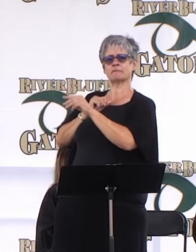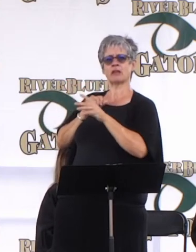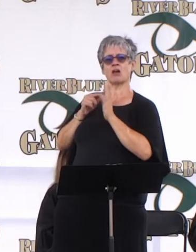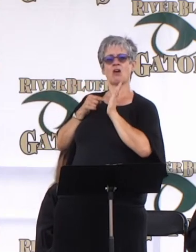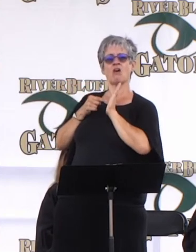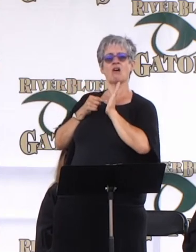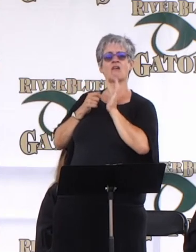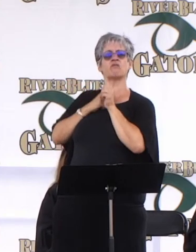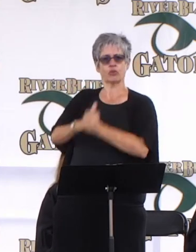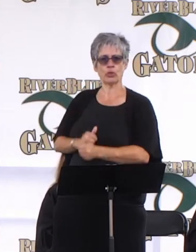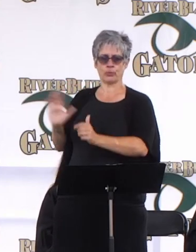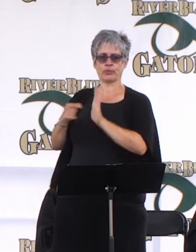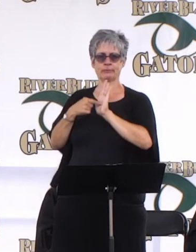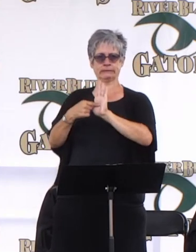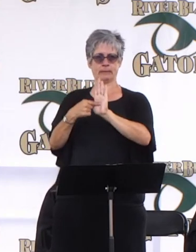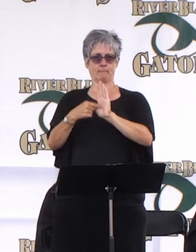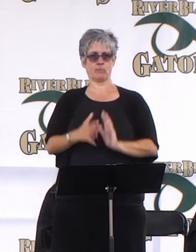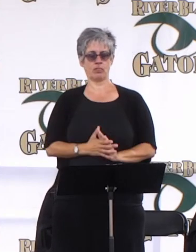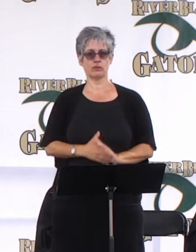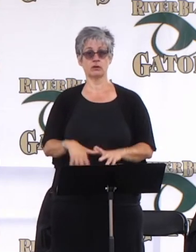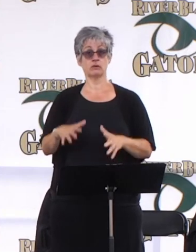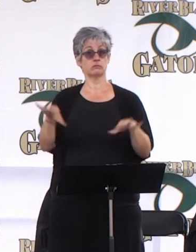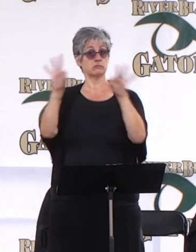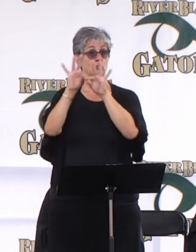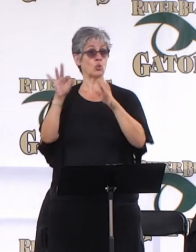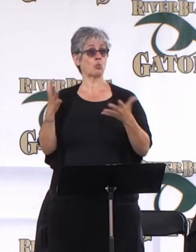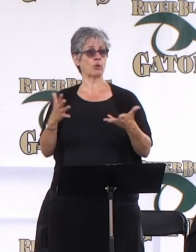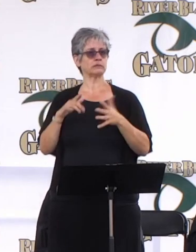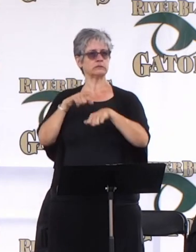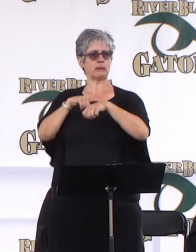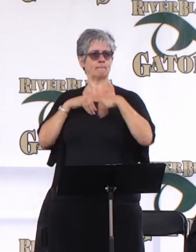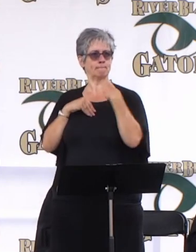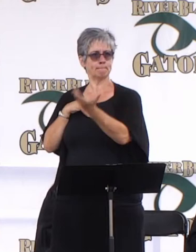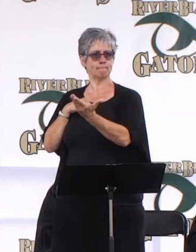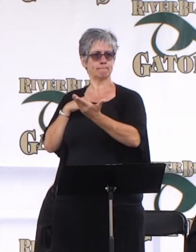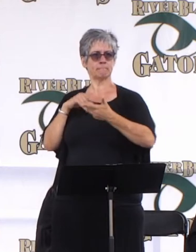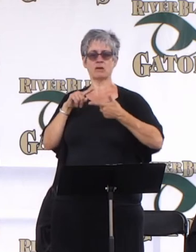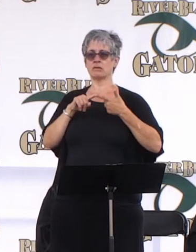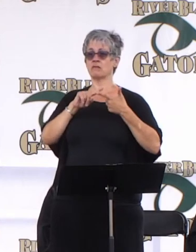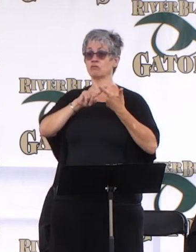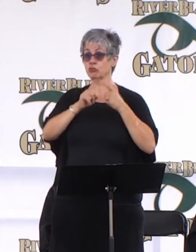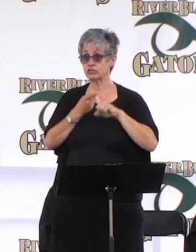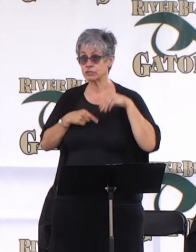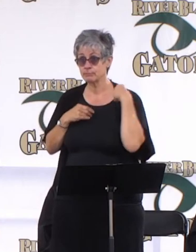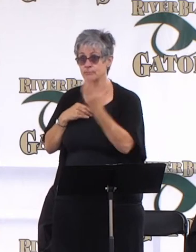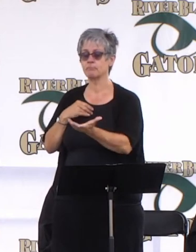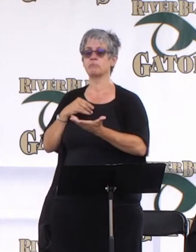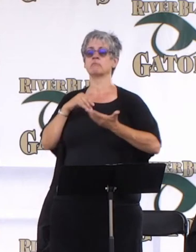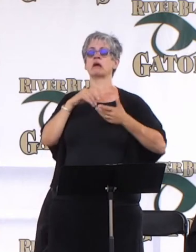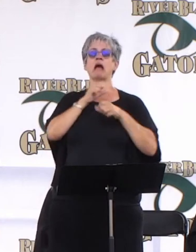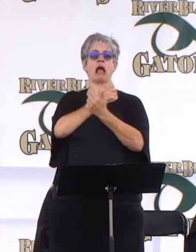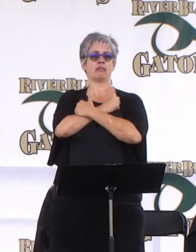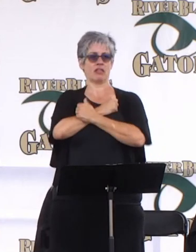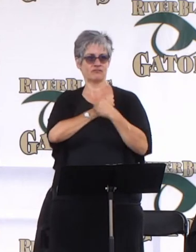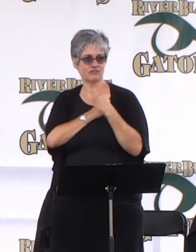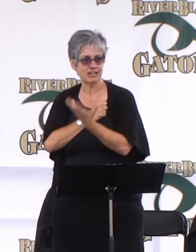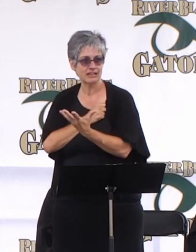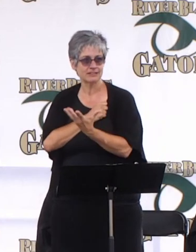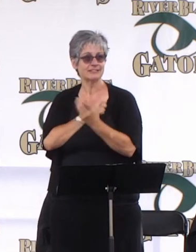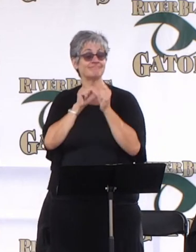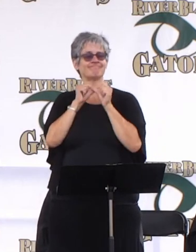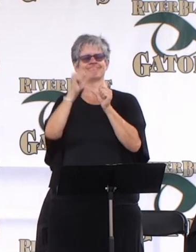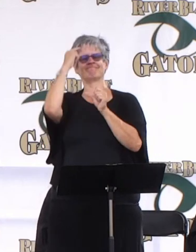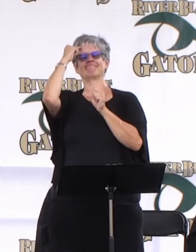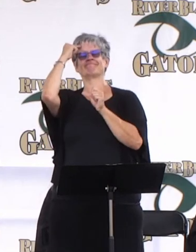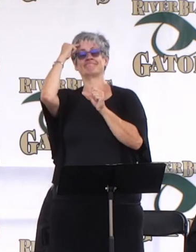time, friendship, and love. Give those and give them abundantly. Congratulations and